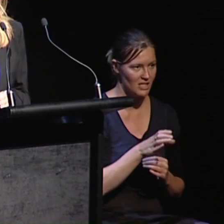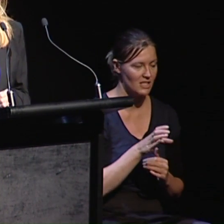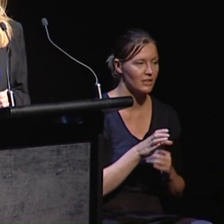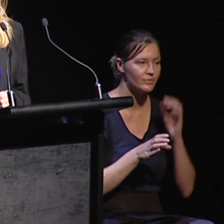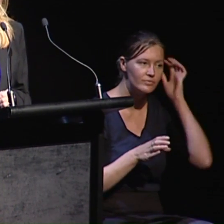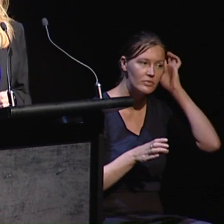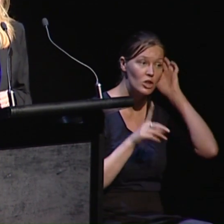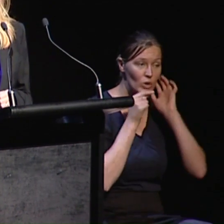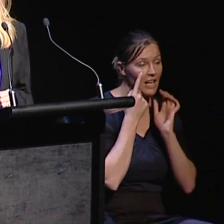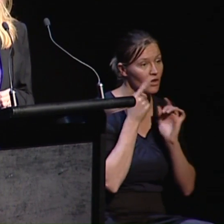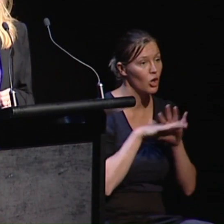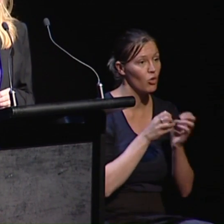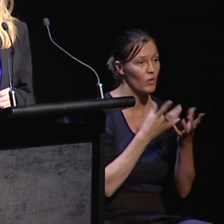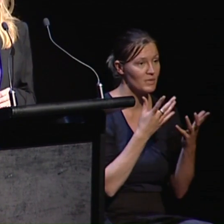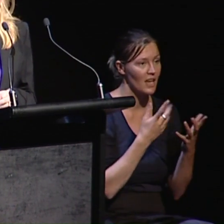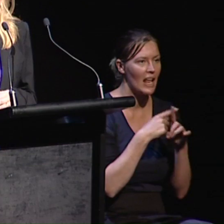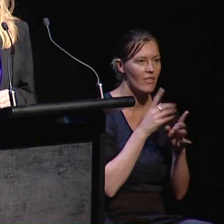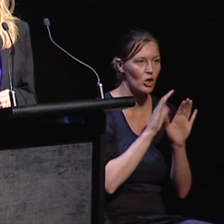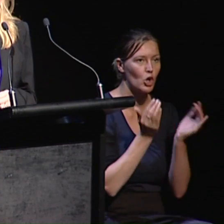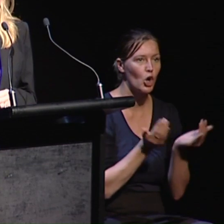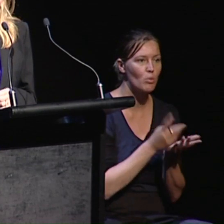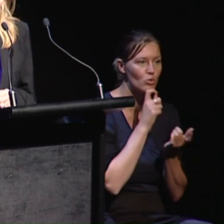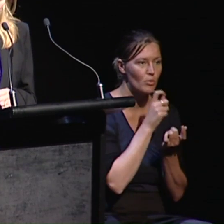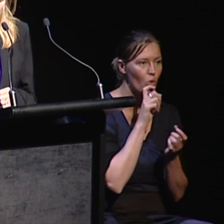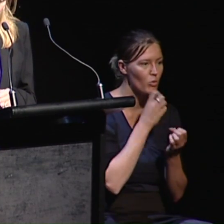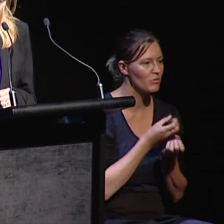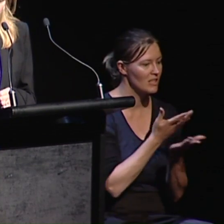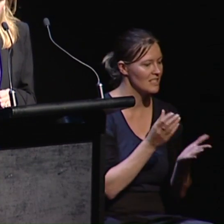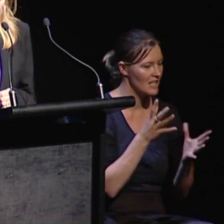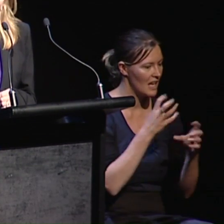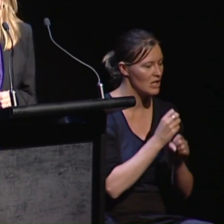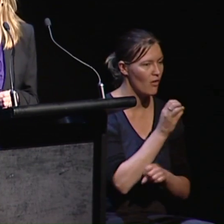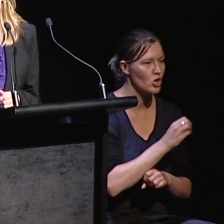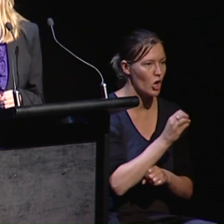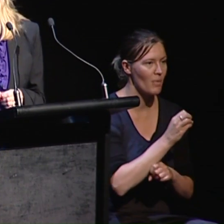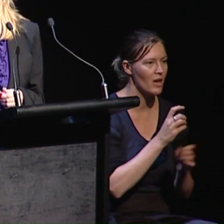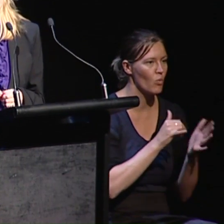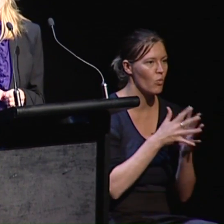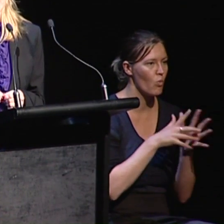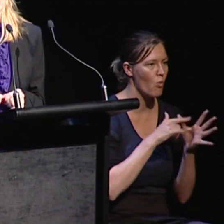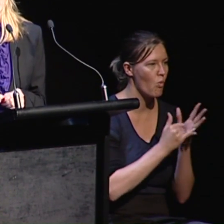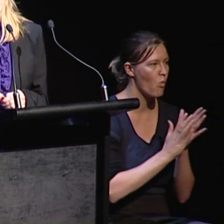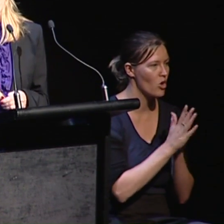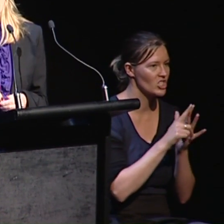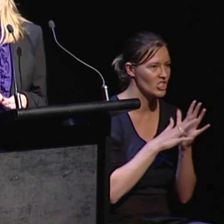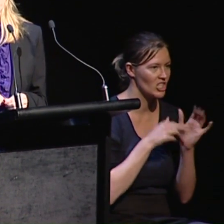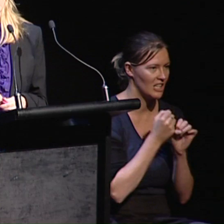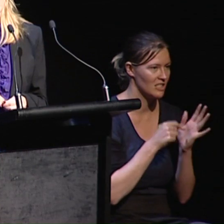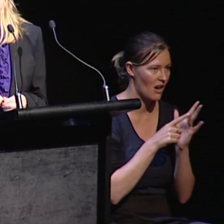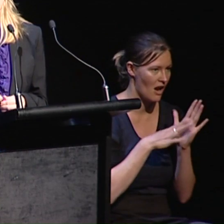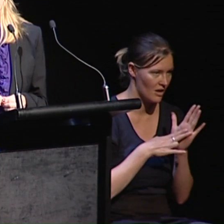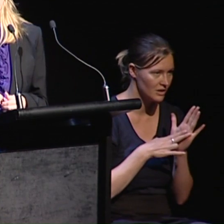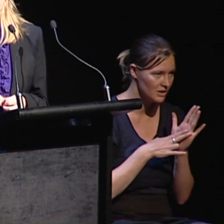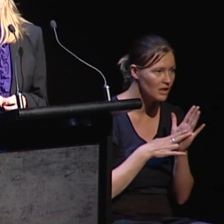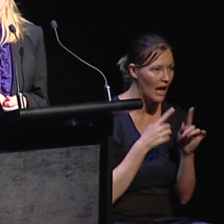global report will be released at the end of October in Washington and will be available on our website. I hope that it